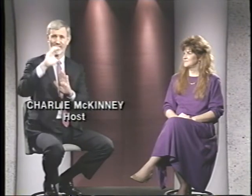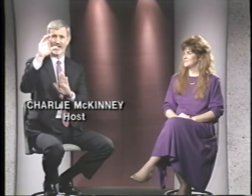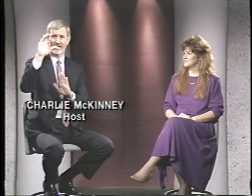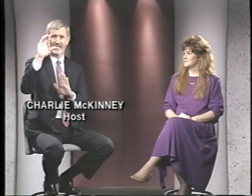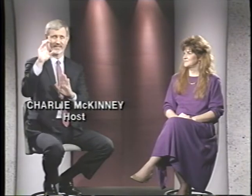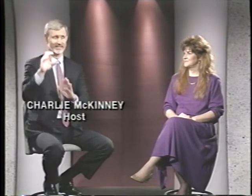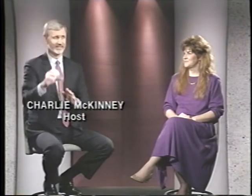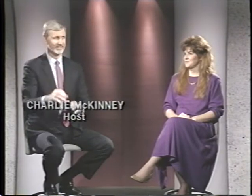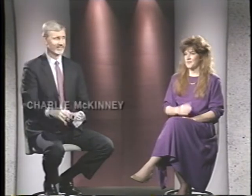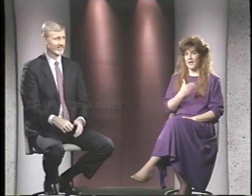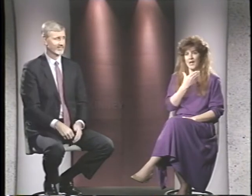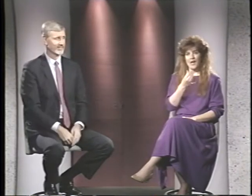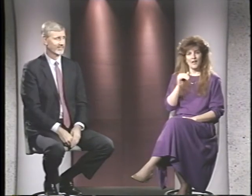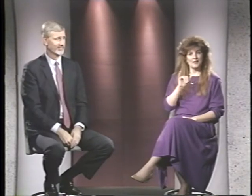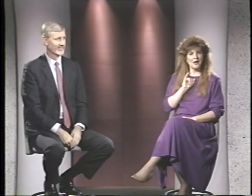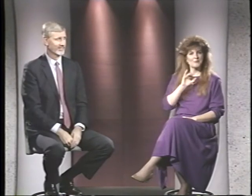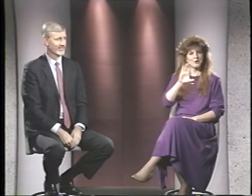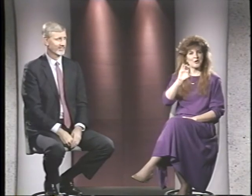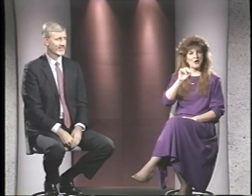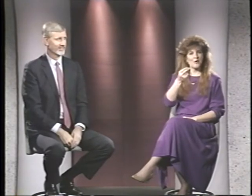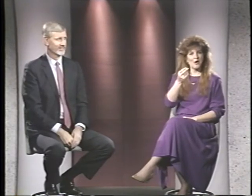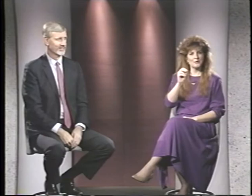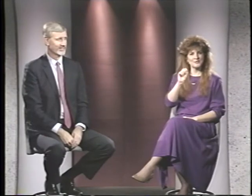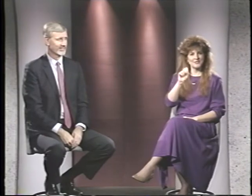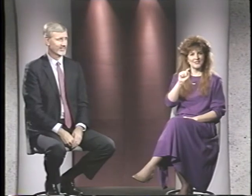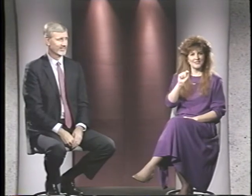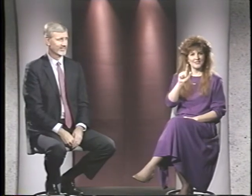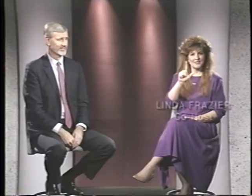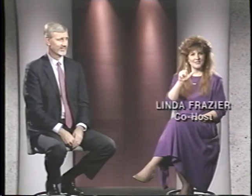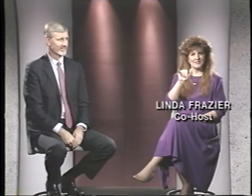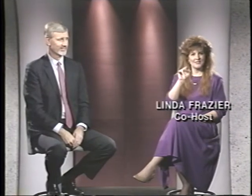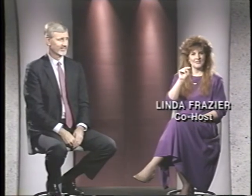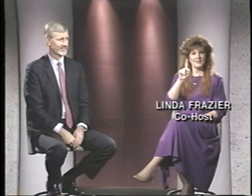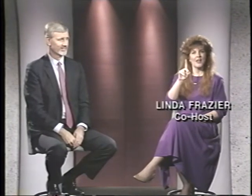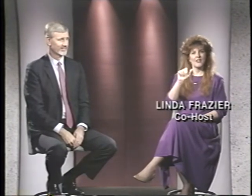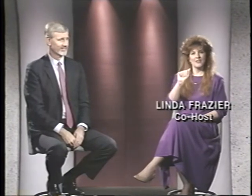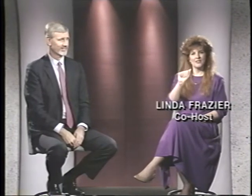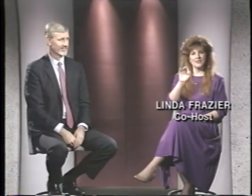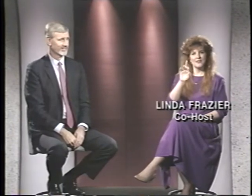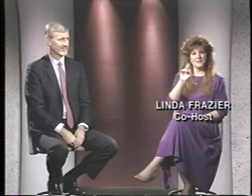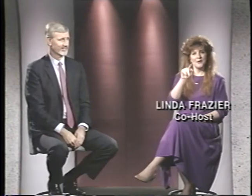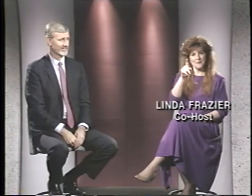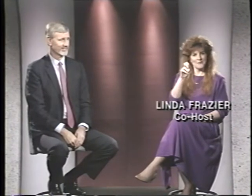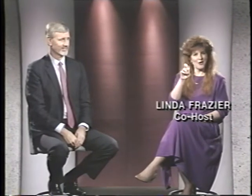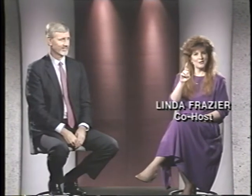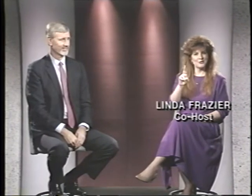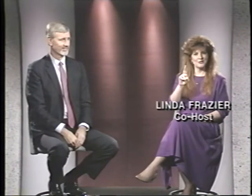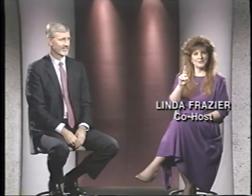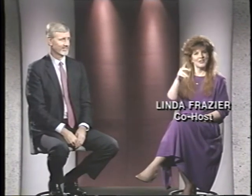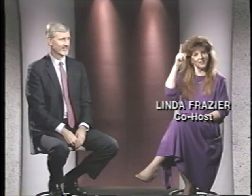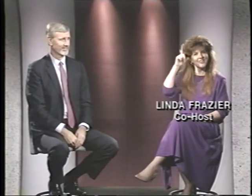Charlie. And I'm your co-host, Linda Frazier.